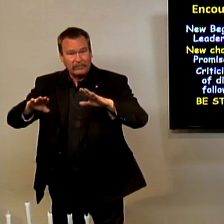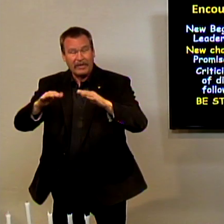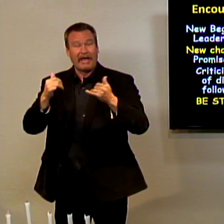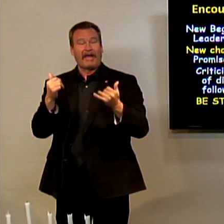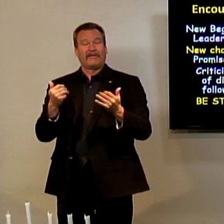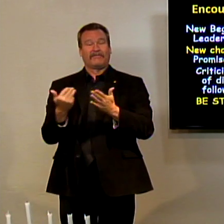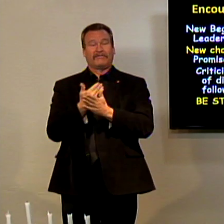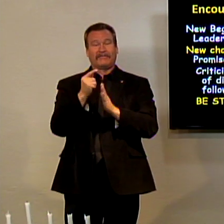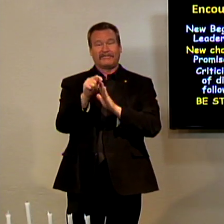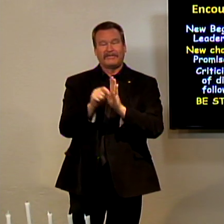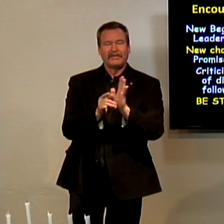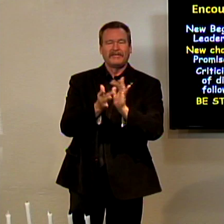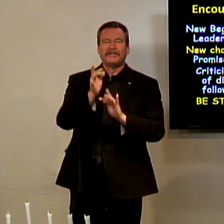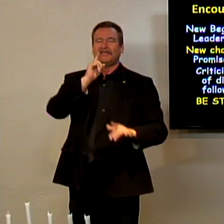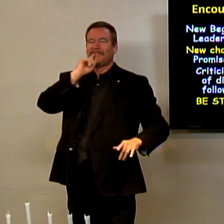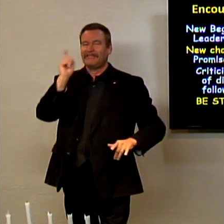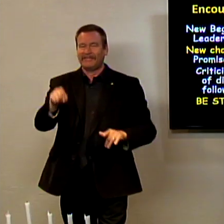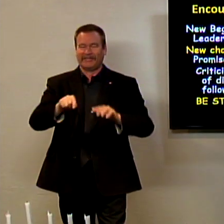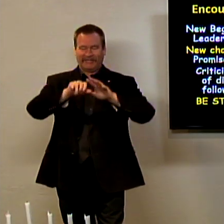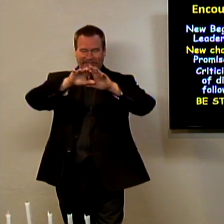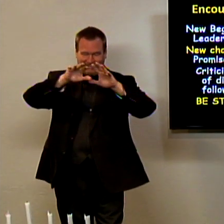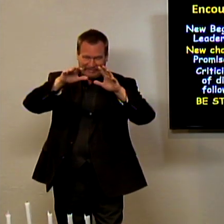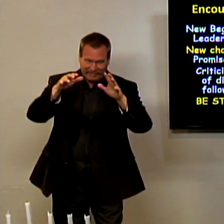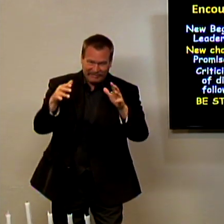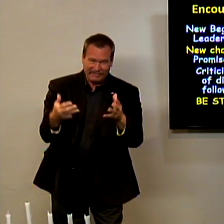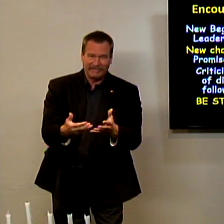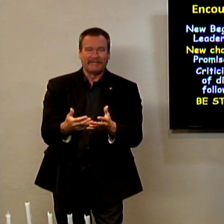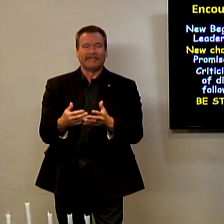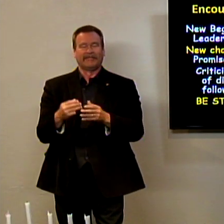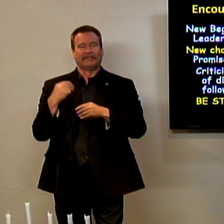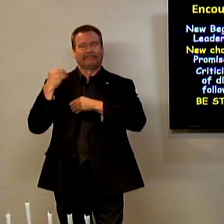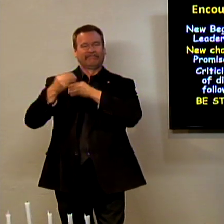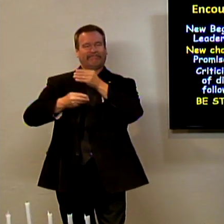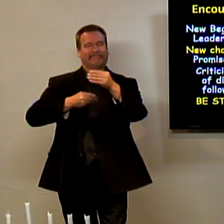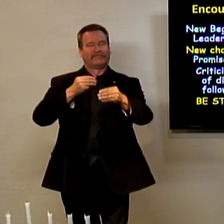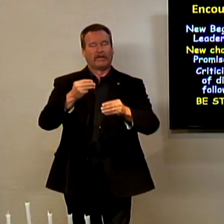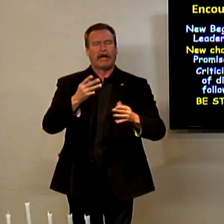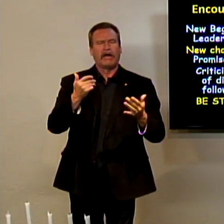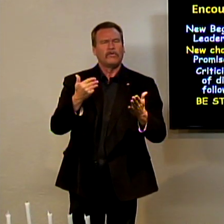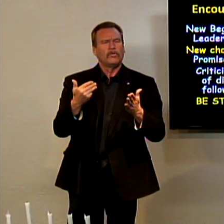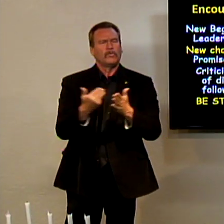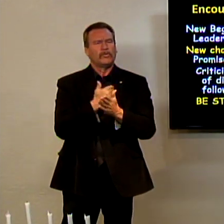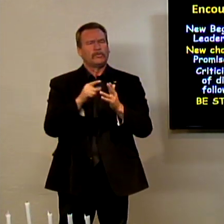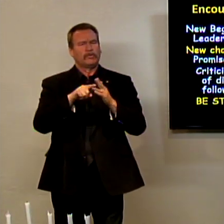And they were called to go into the promised land. In the New Testament, God has called us to go into all the world.